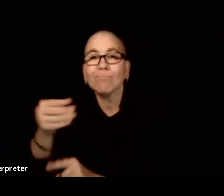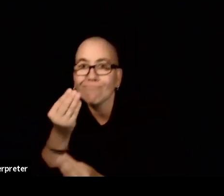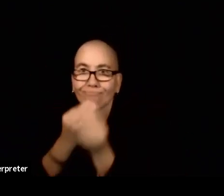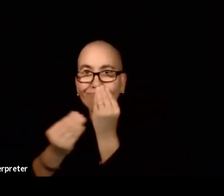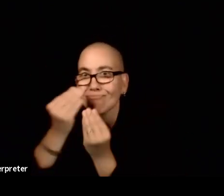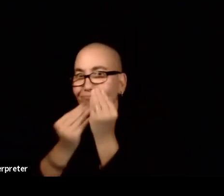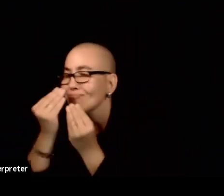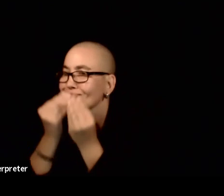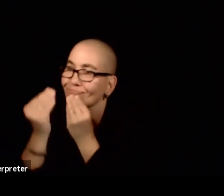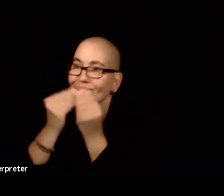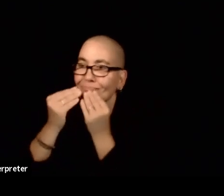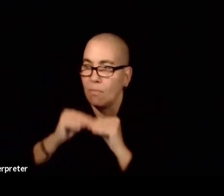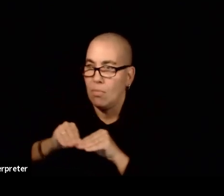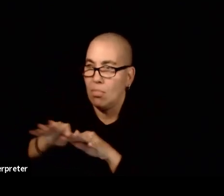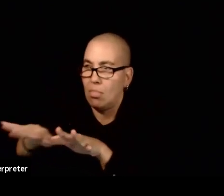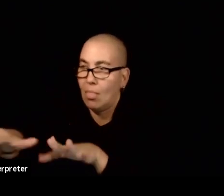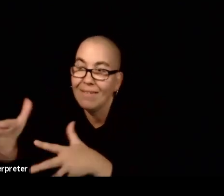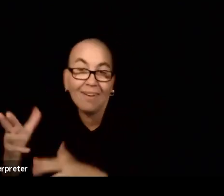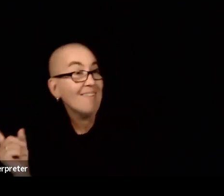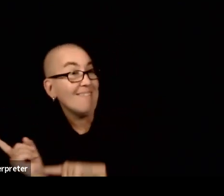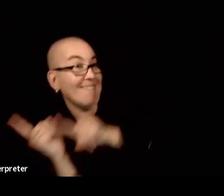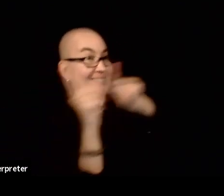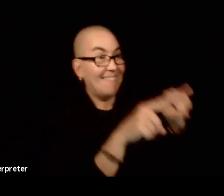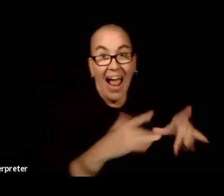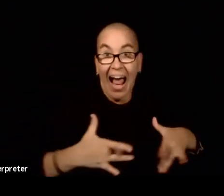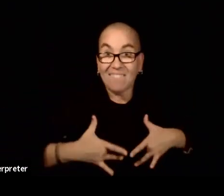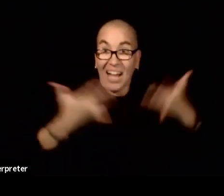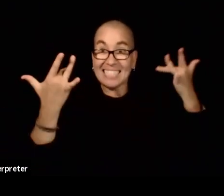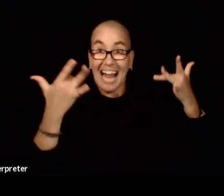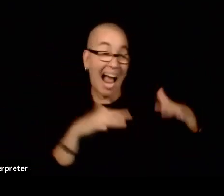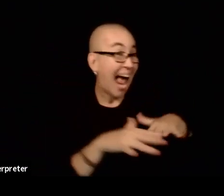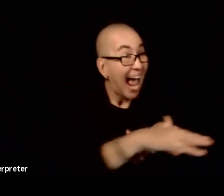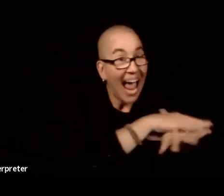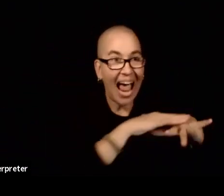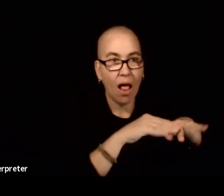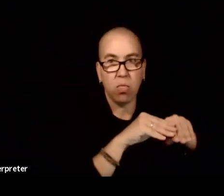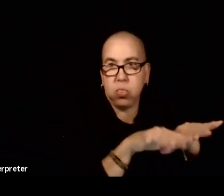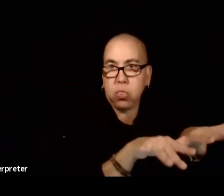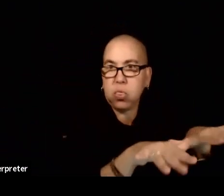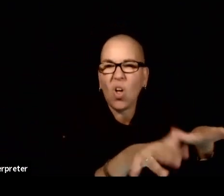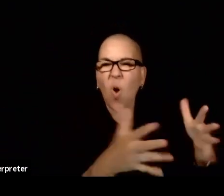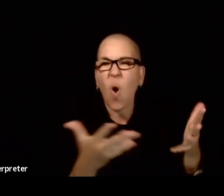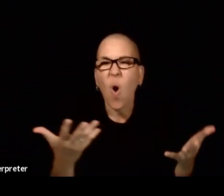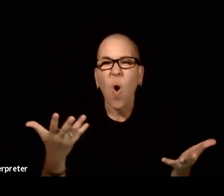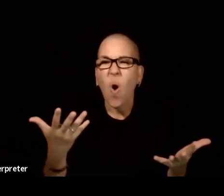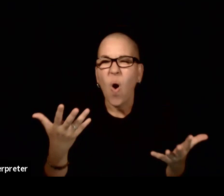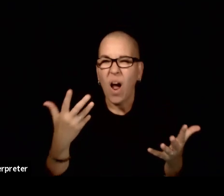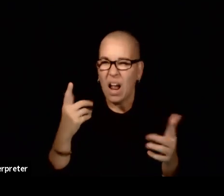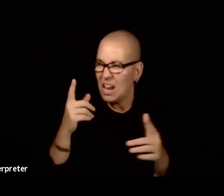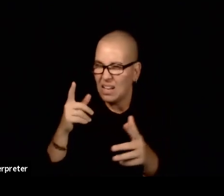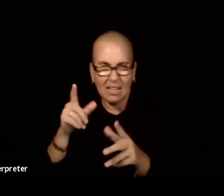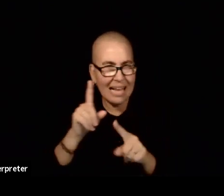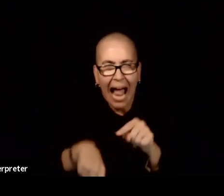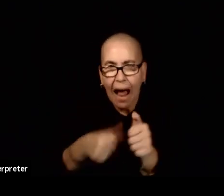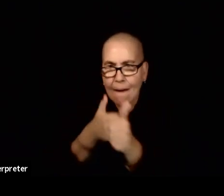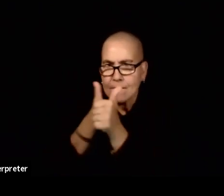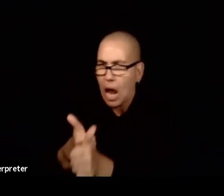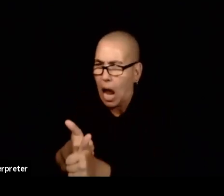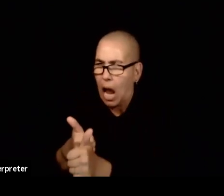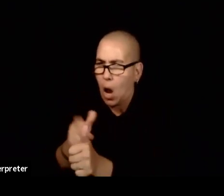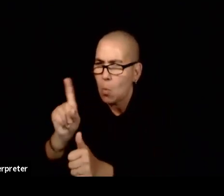a direct link, and that's what we're concerned about. We're concerned about the individual case and the individual event, but we're